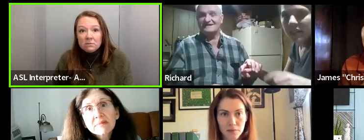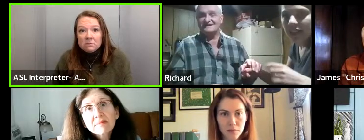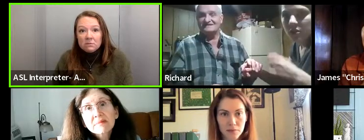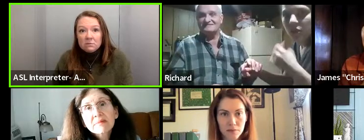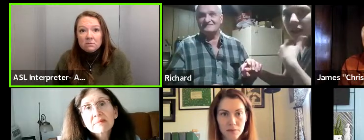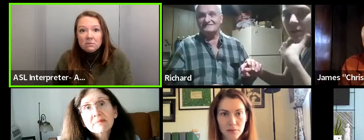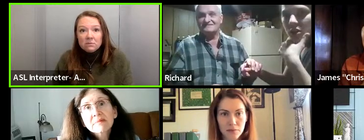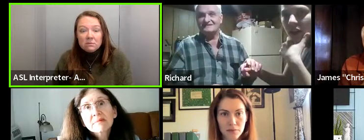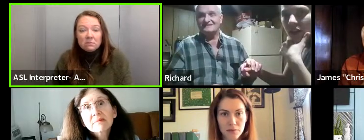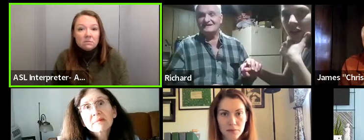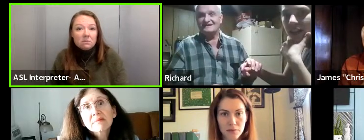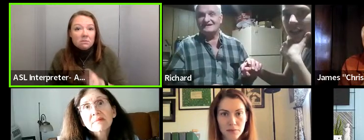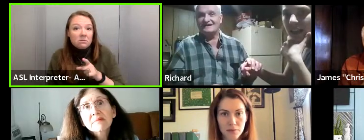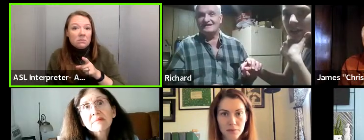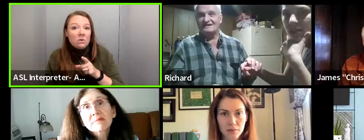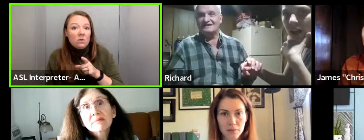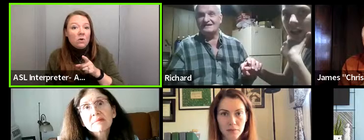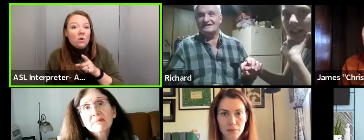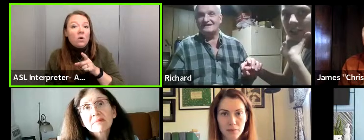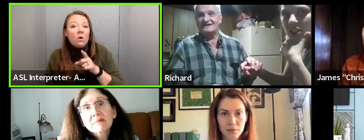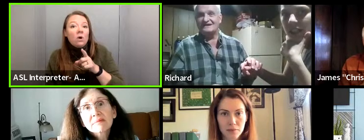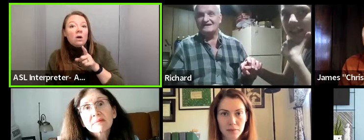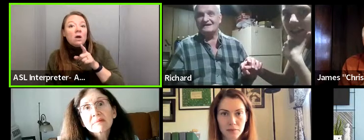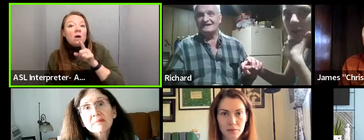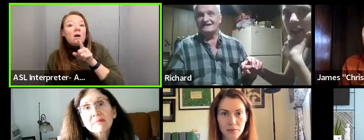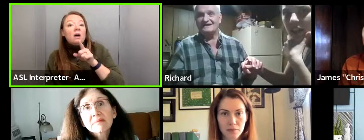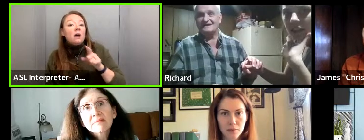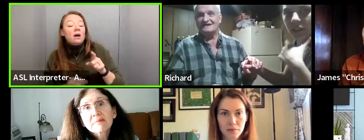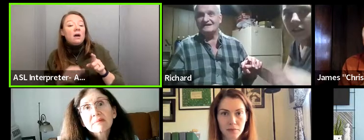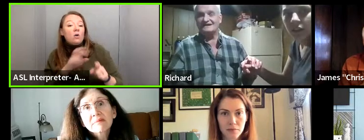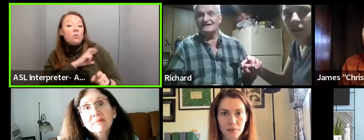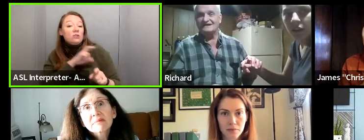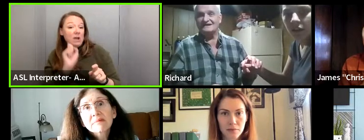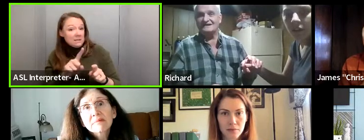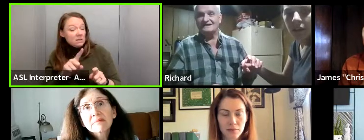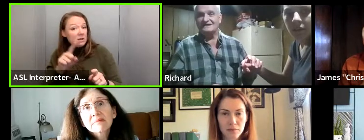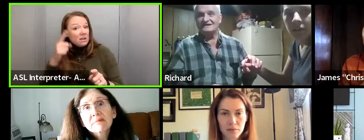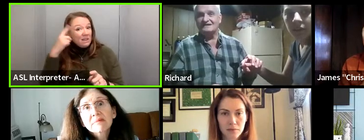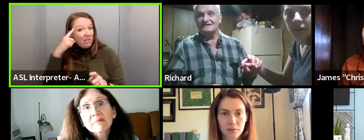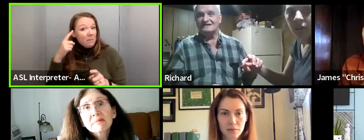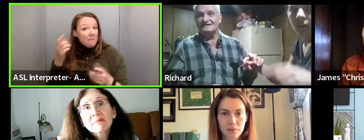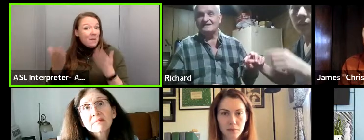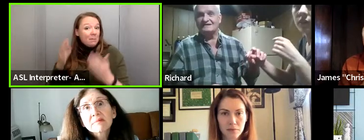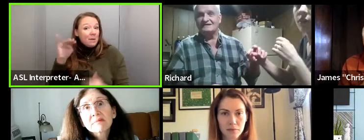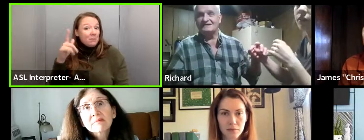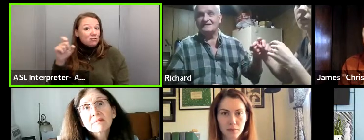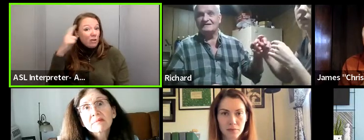Is there potential that Michelle thought today was a holiday and she didn't have to be here?